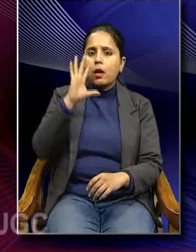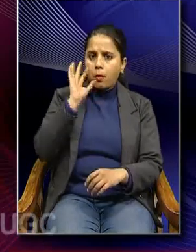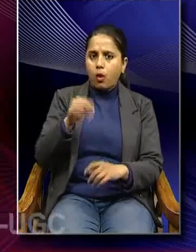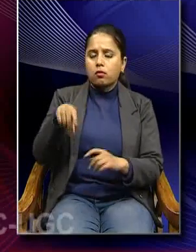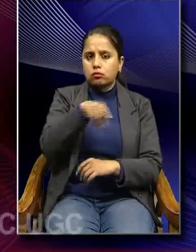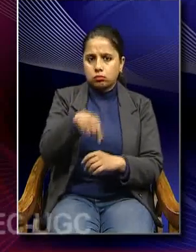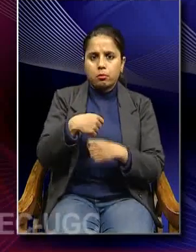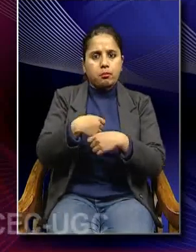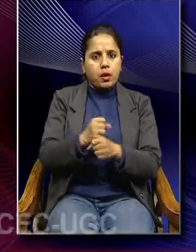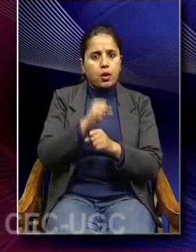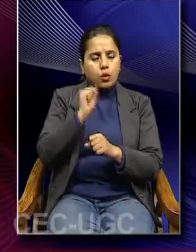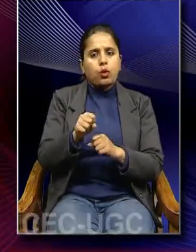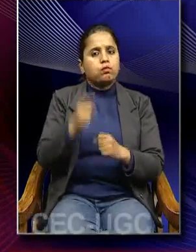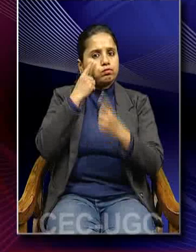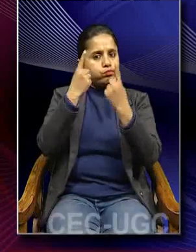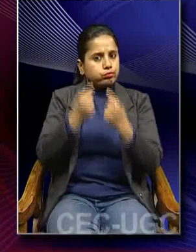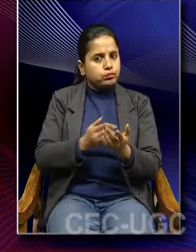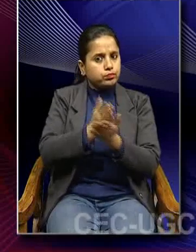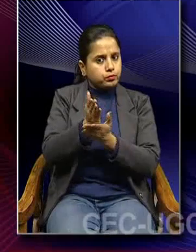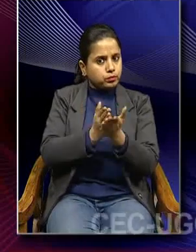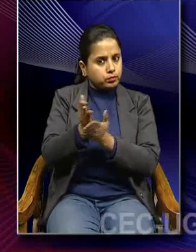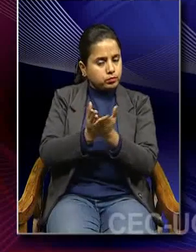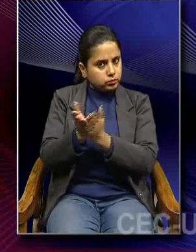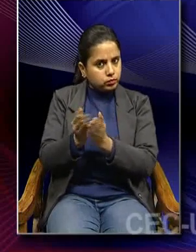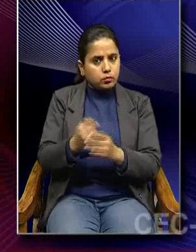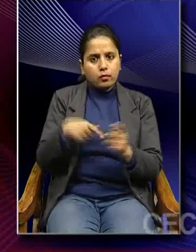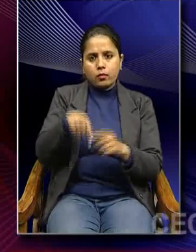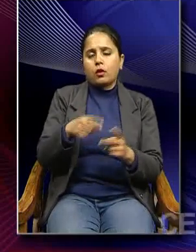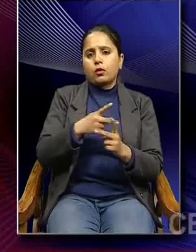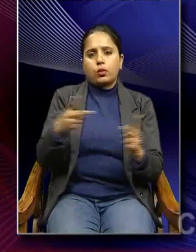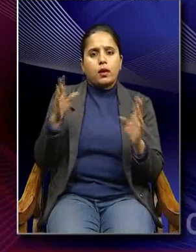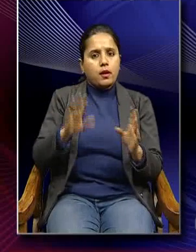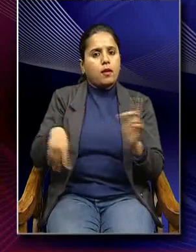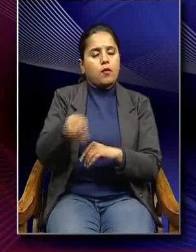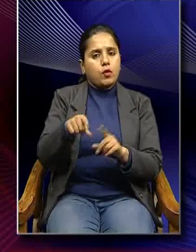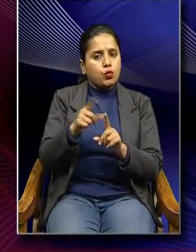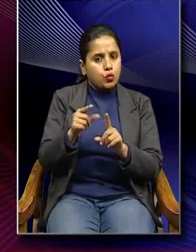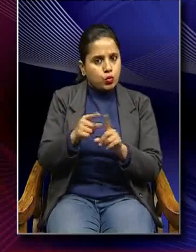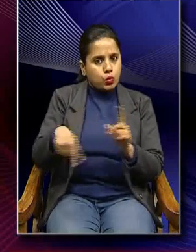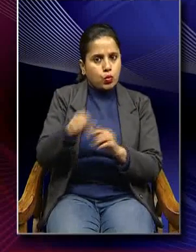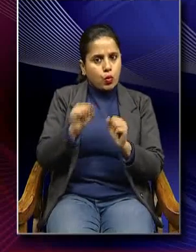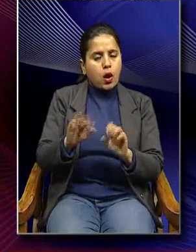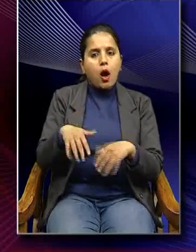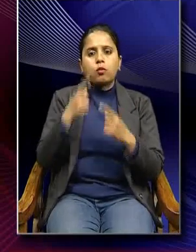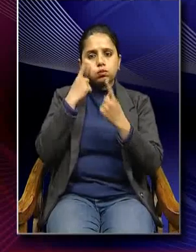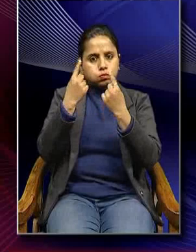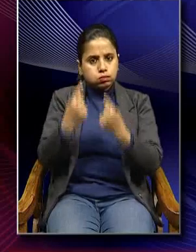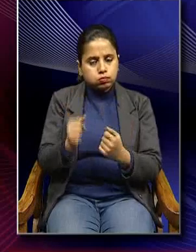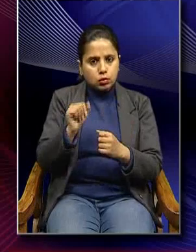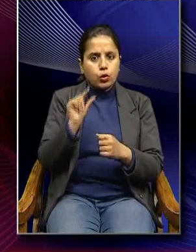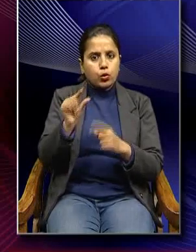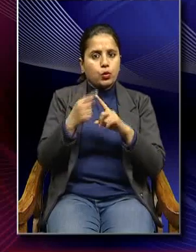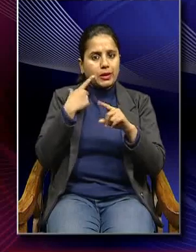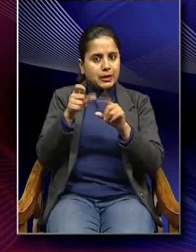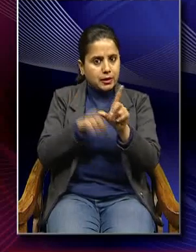develop the method of analysis that deal with various preferences and ways of evaluating utility